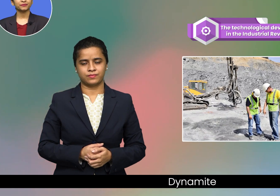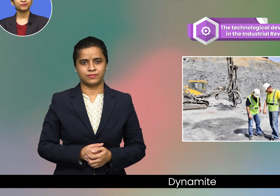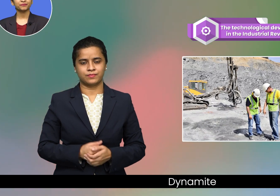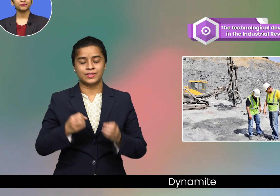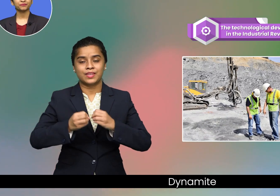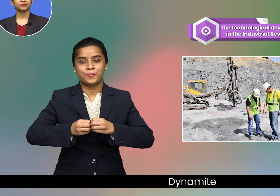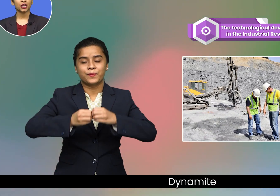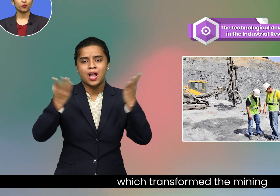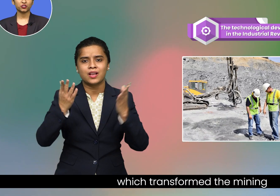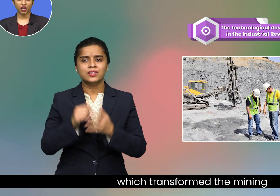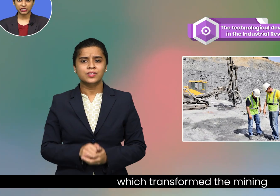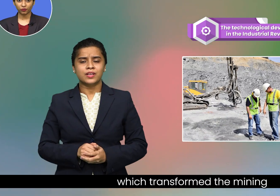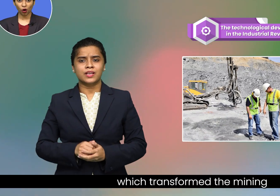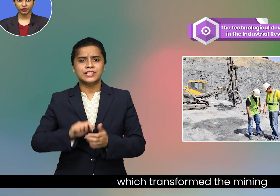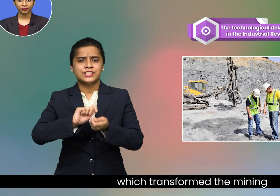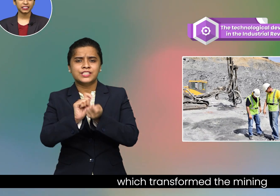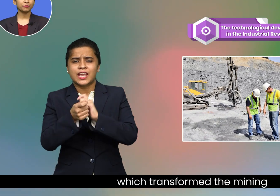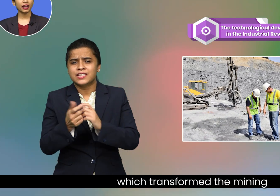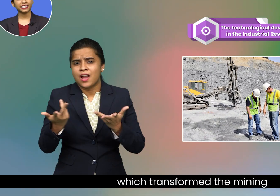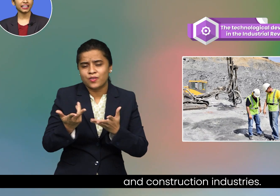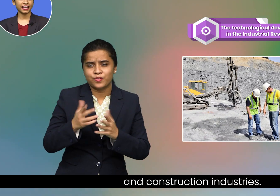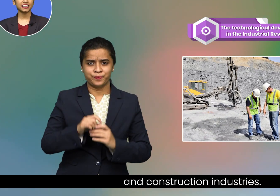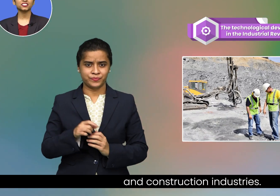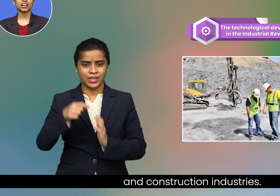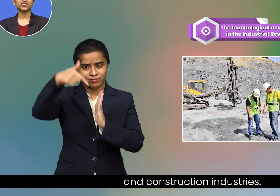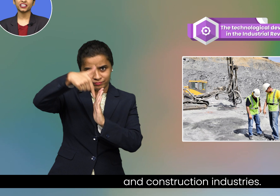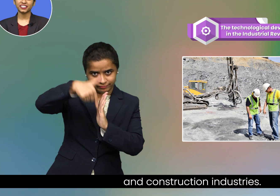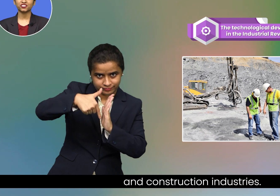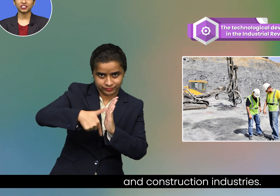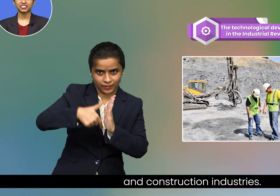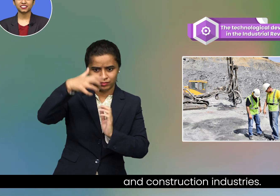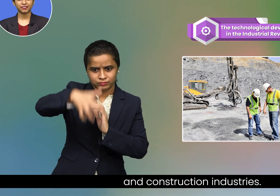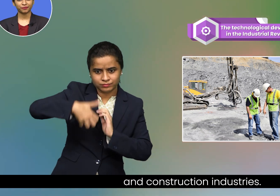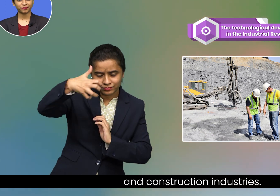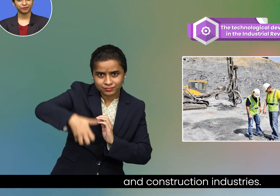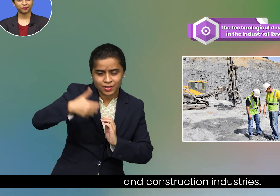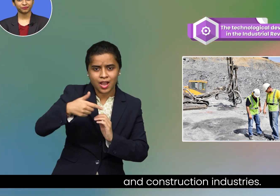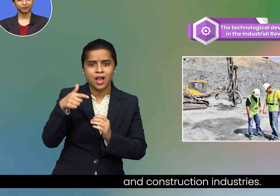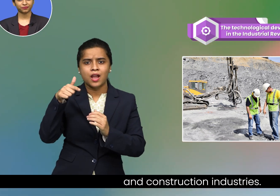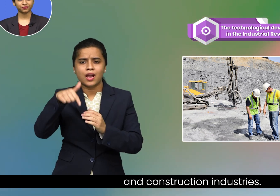Dynamite, which transformed the mining and construction industries.